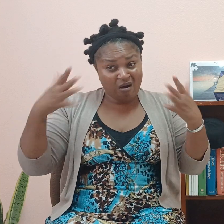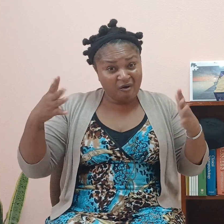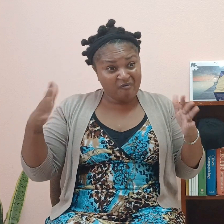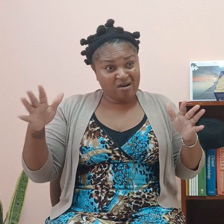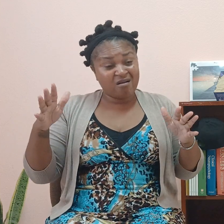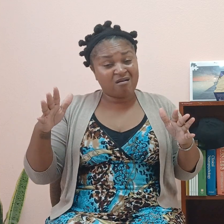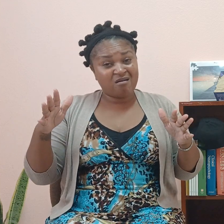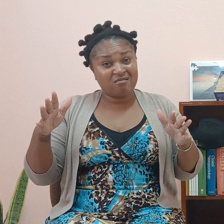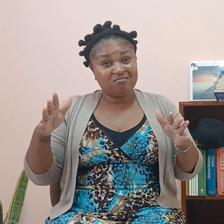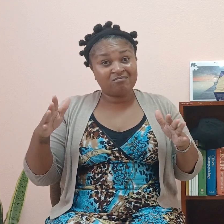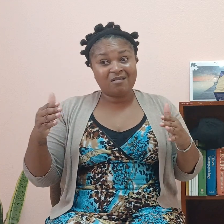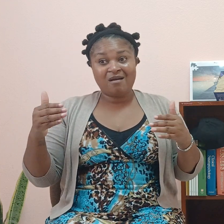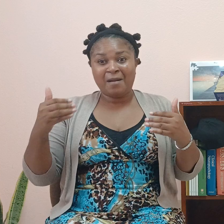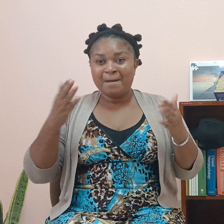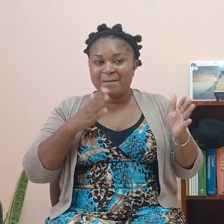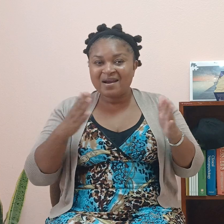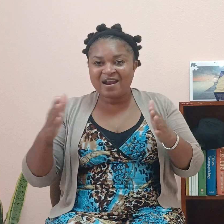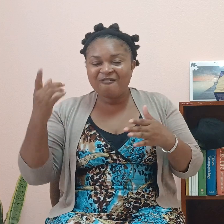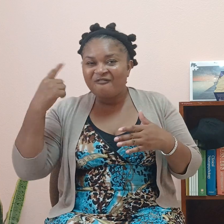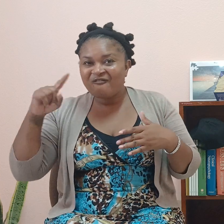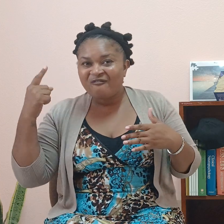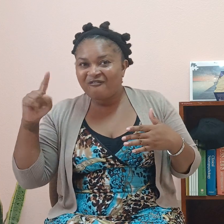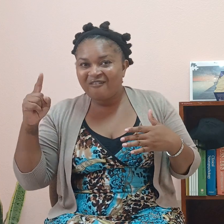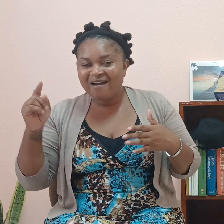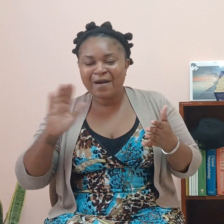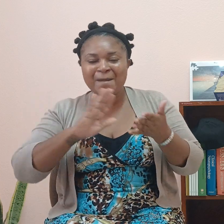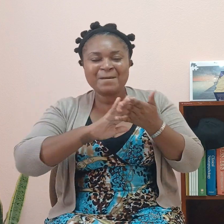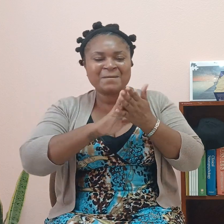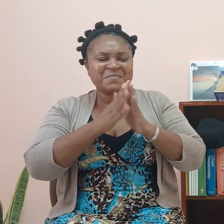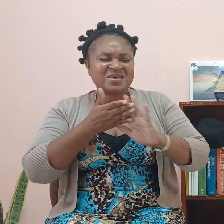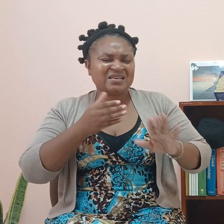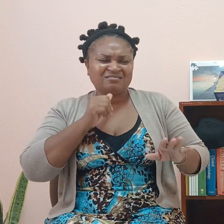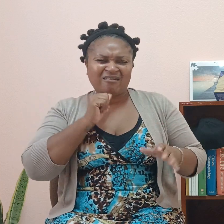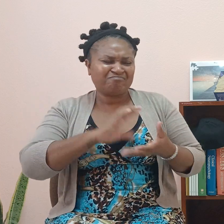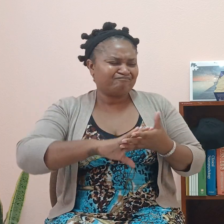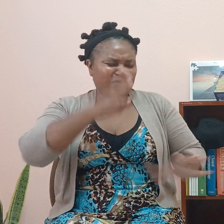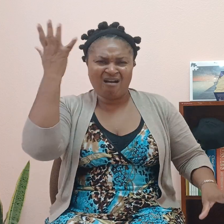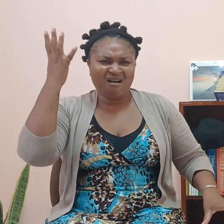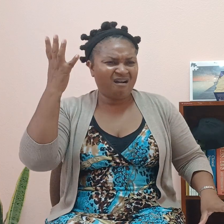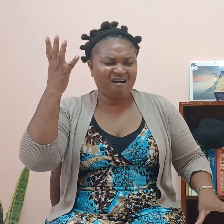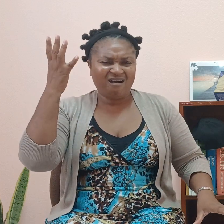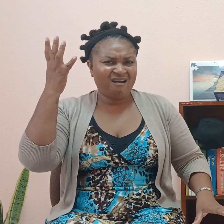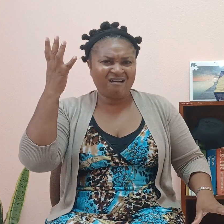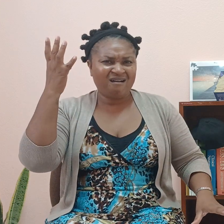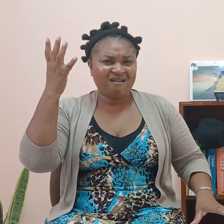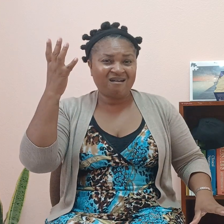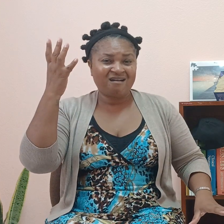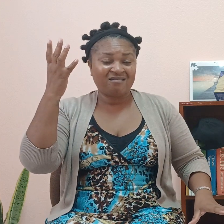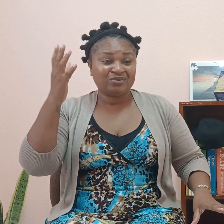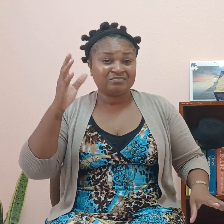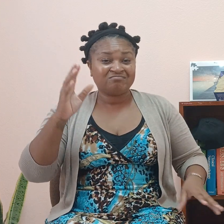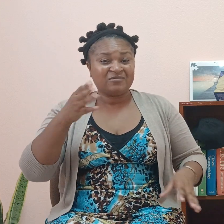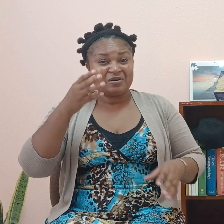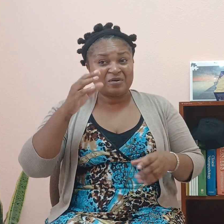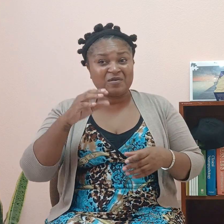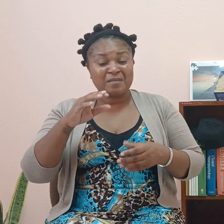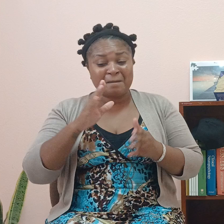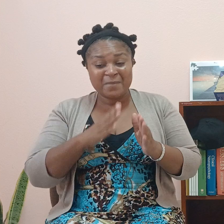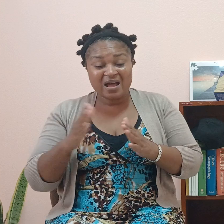They are plans for peace, not disaster, to give you a future filled with